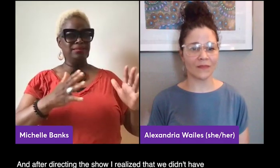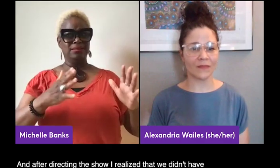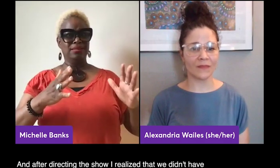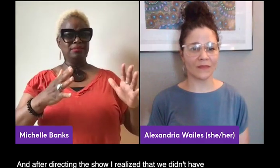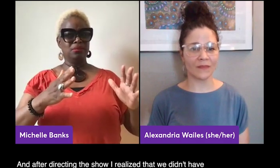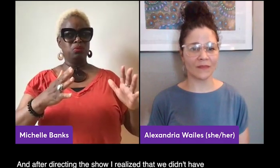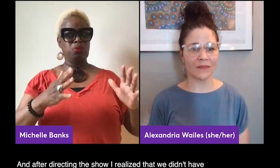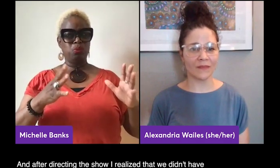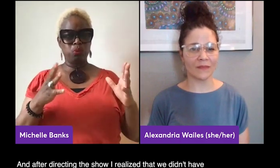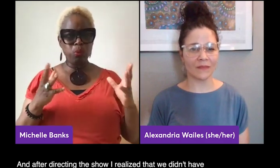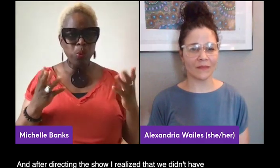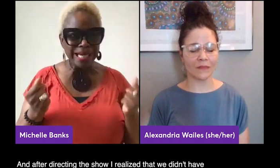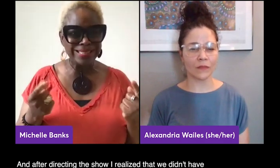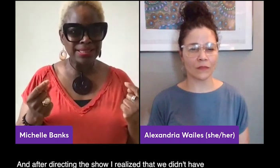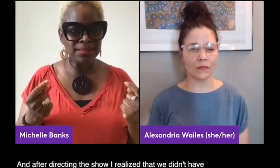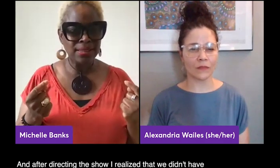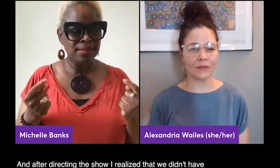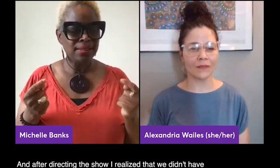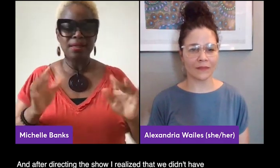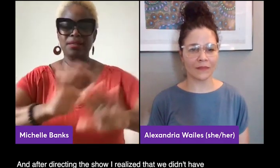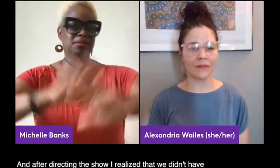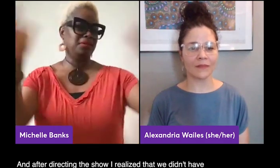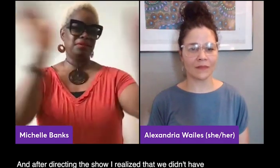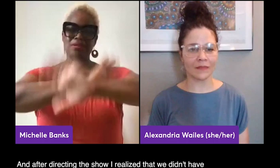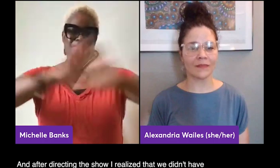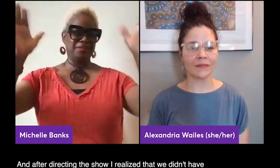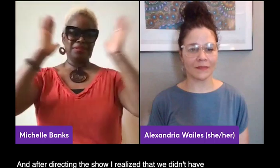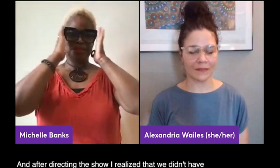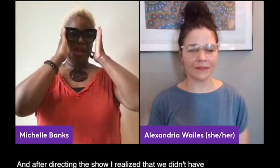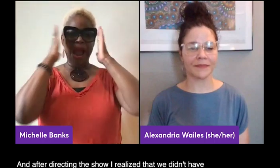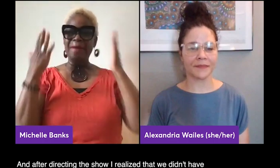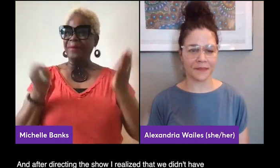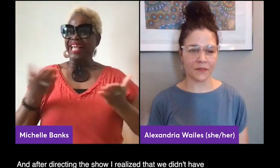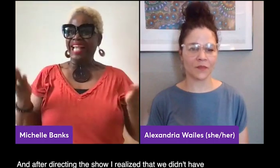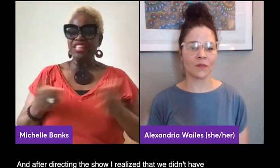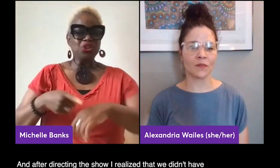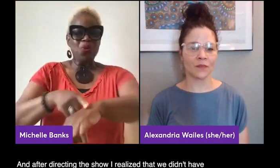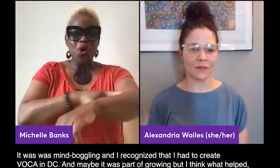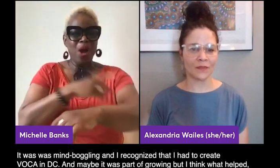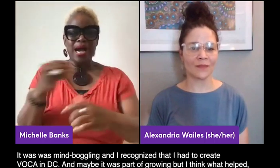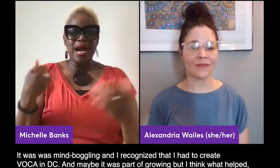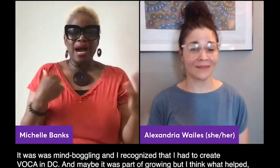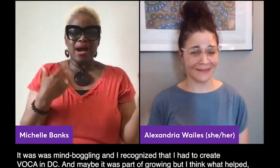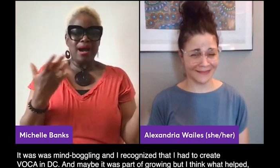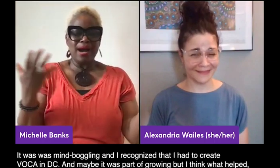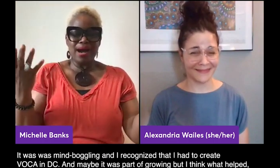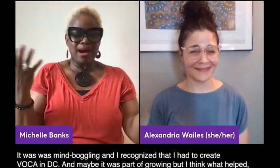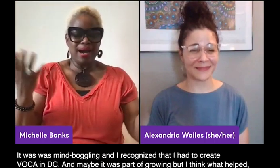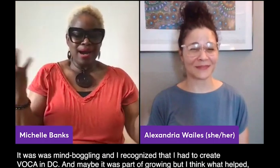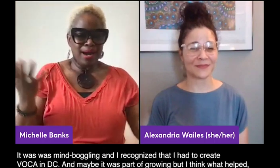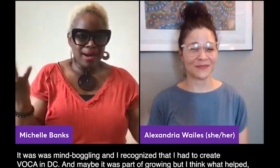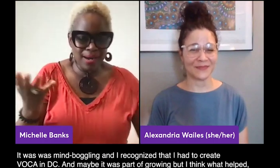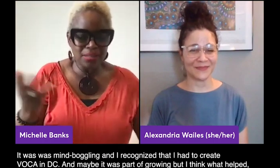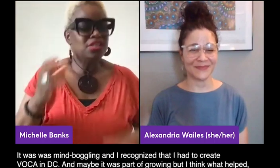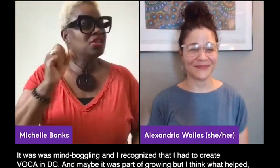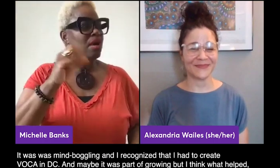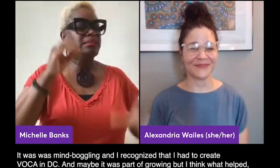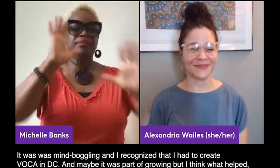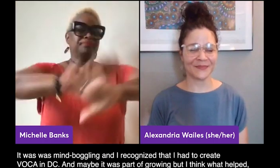artists, which was astonishing. It was mind-boggling.